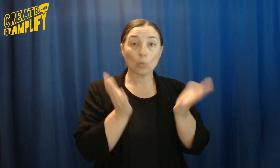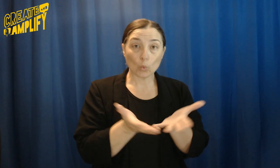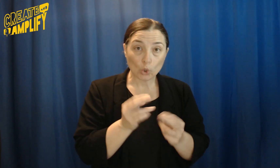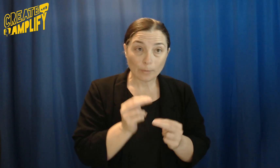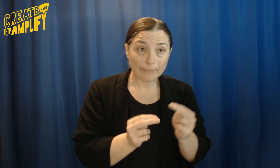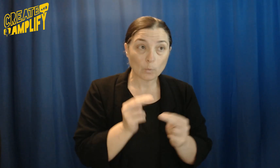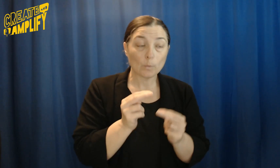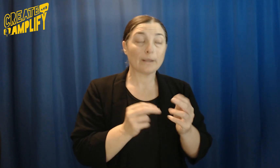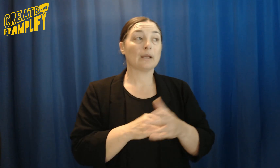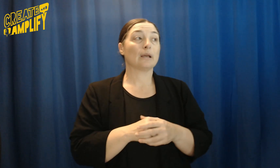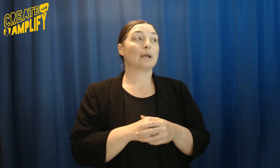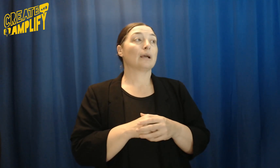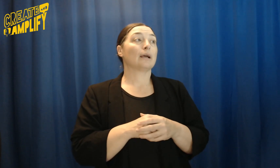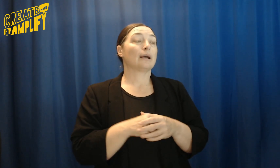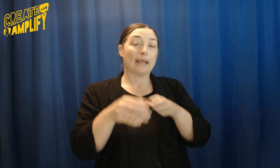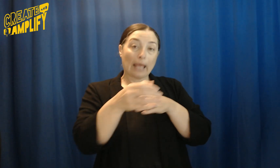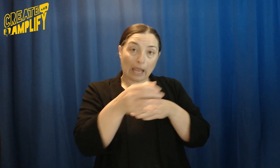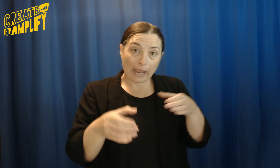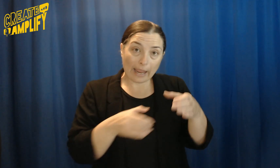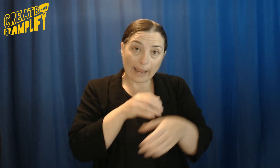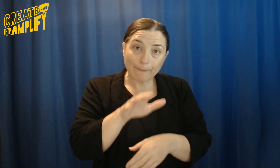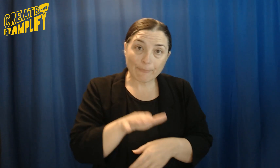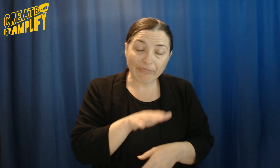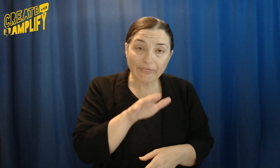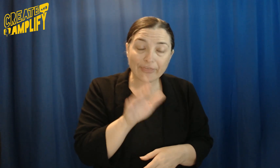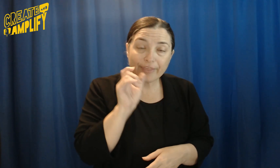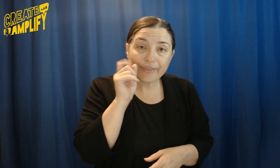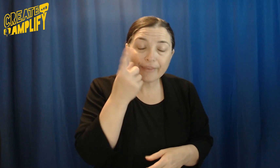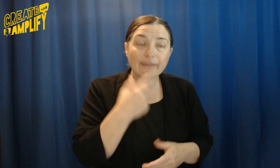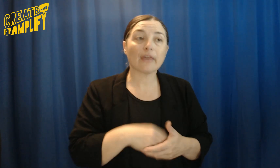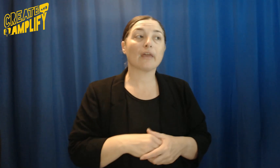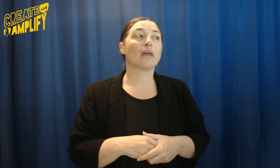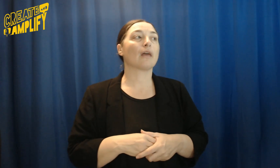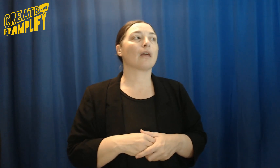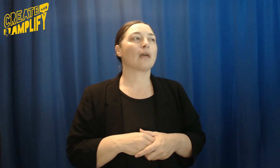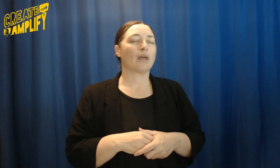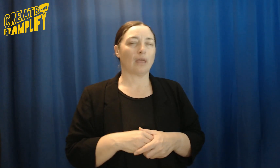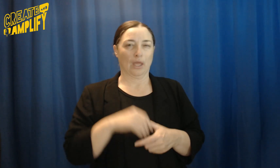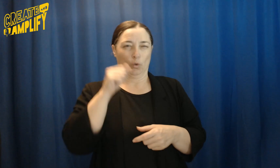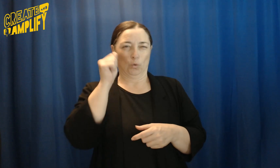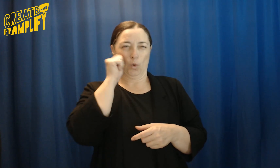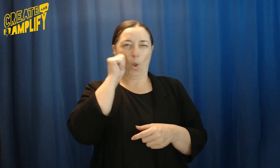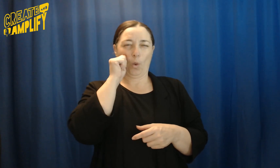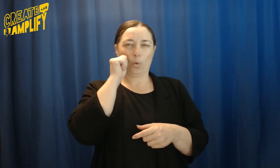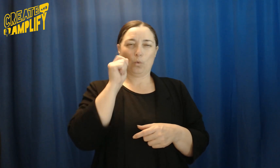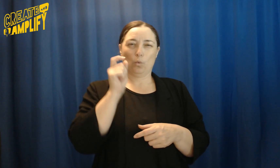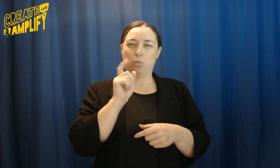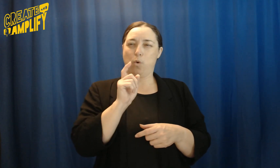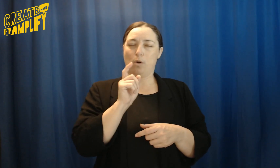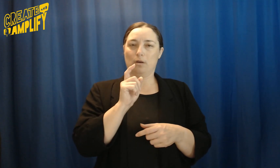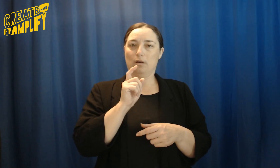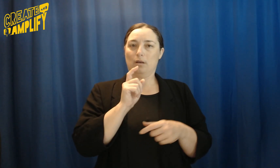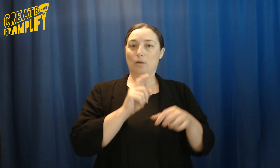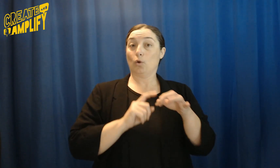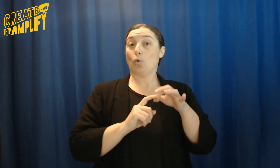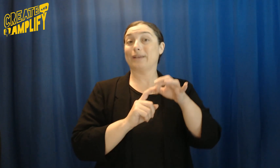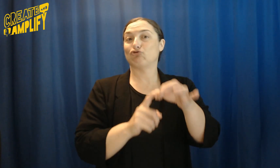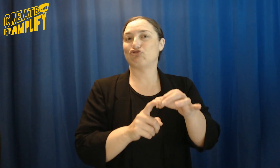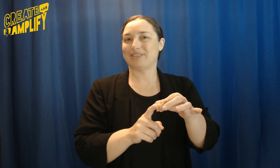empathy, being able to identify the questions to ask to help people find what it is they're hoping